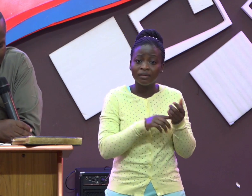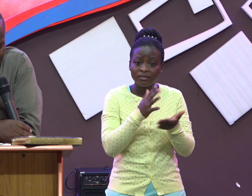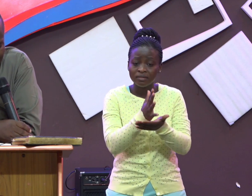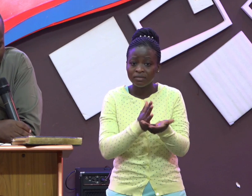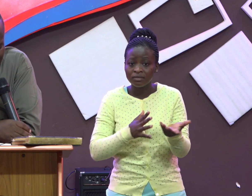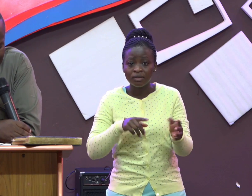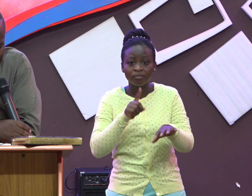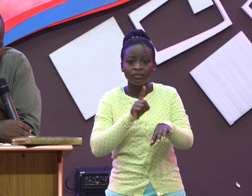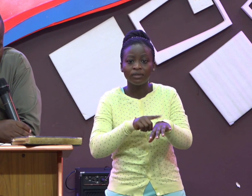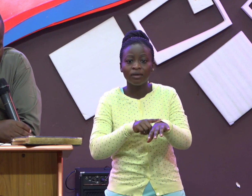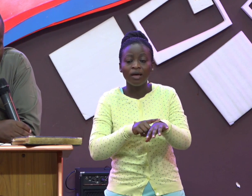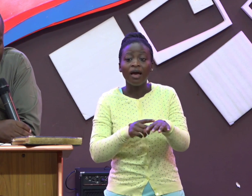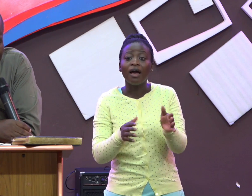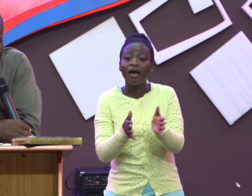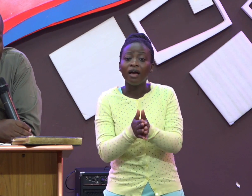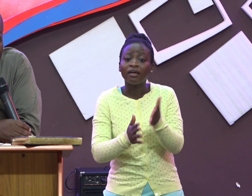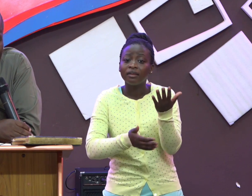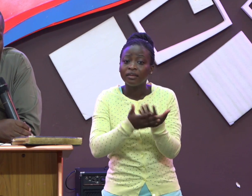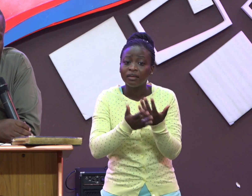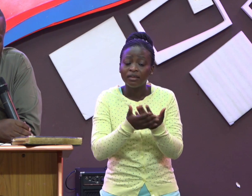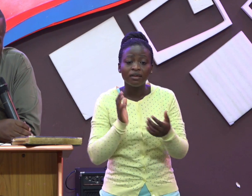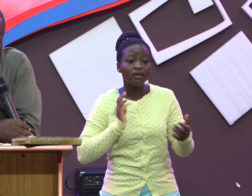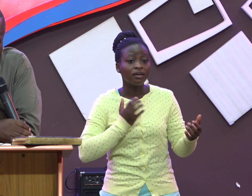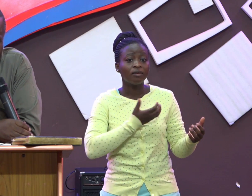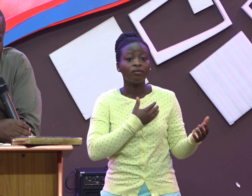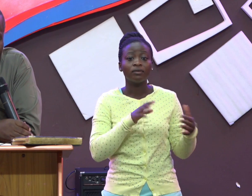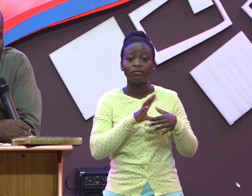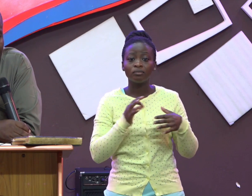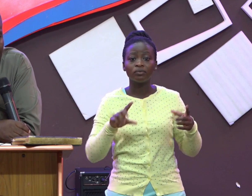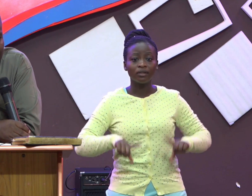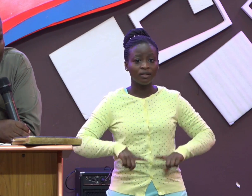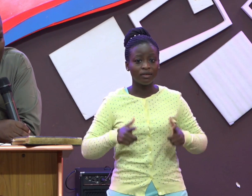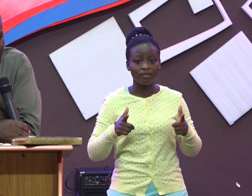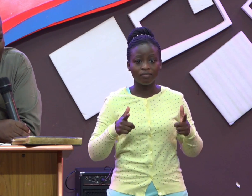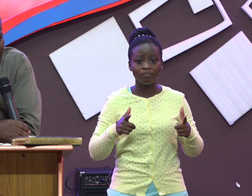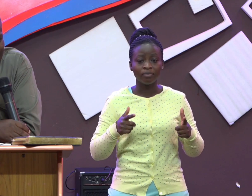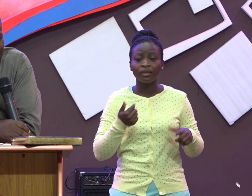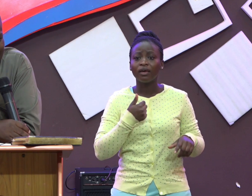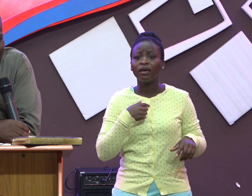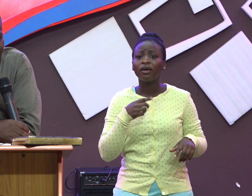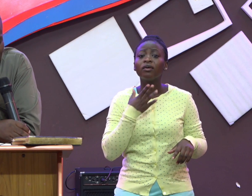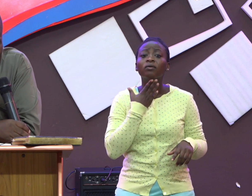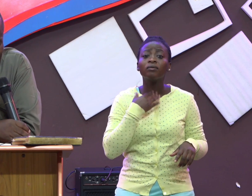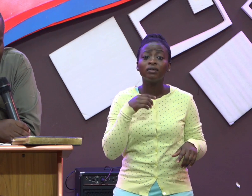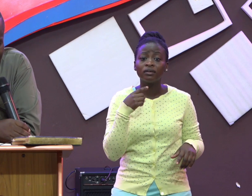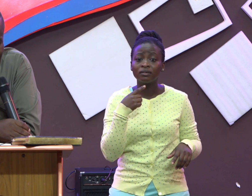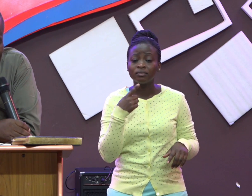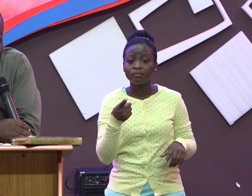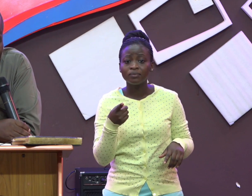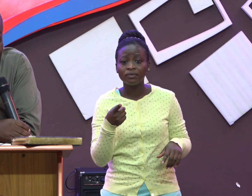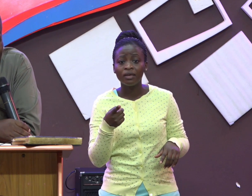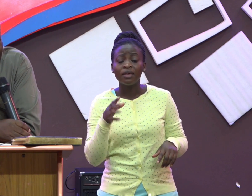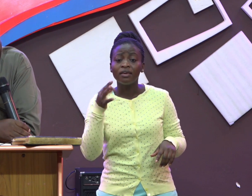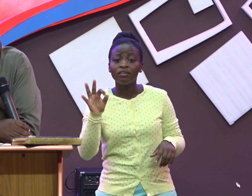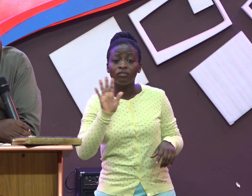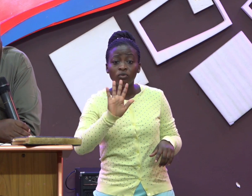we take care of the spiritual life. I want to tell you that when your spirit